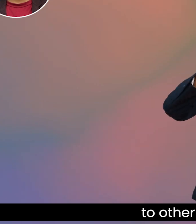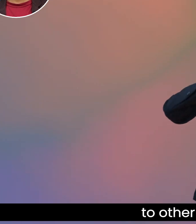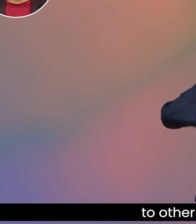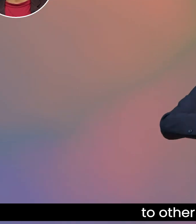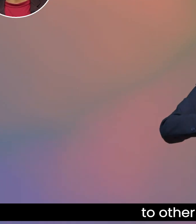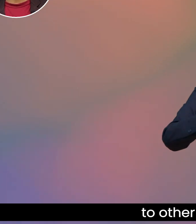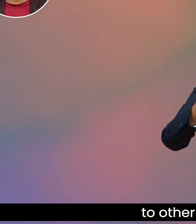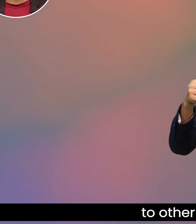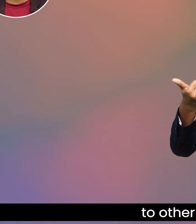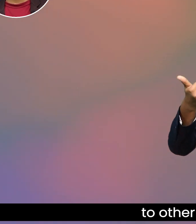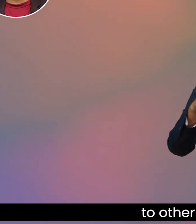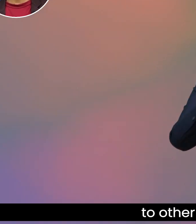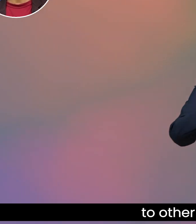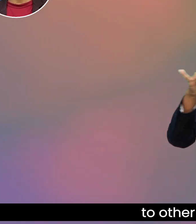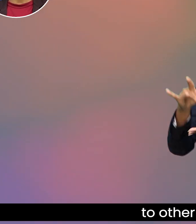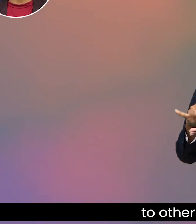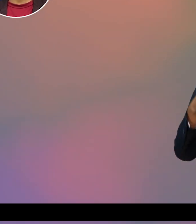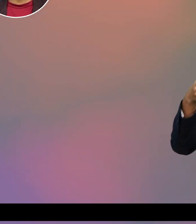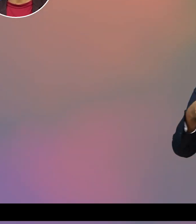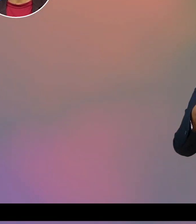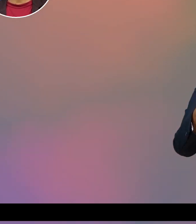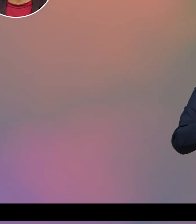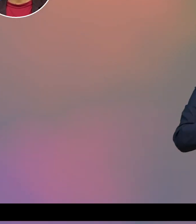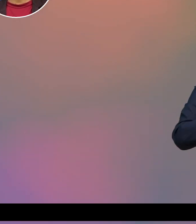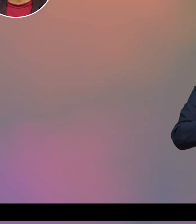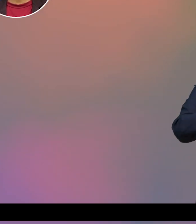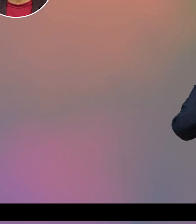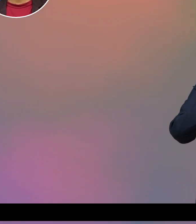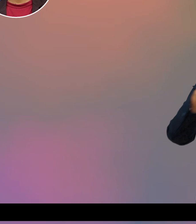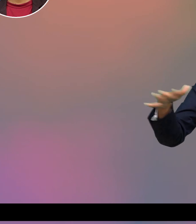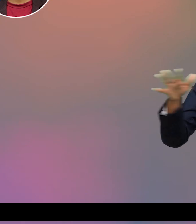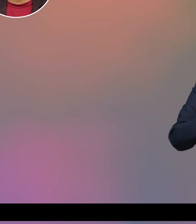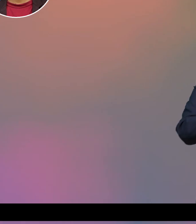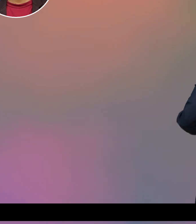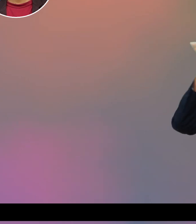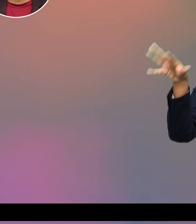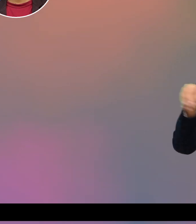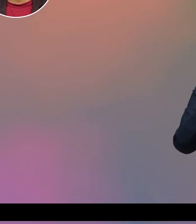to other places and deposited there.